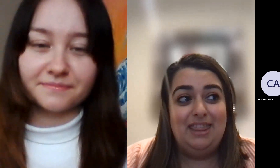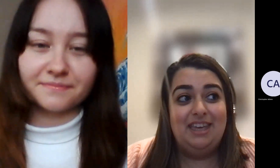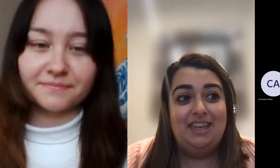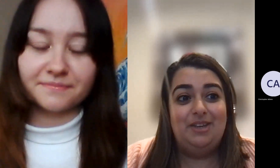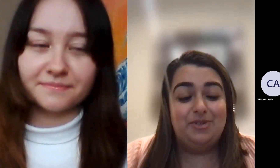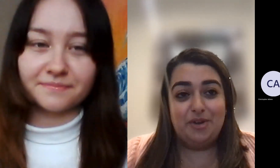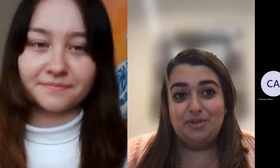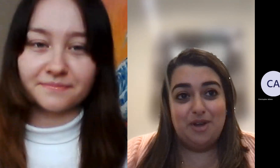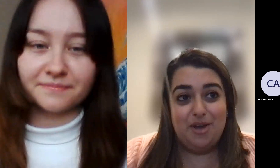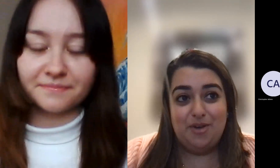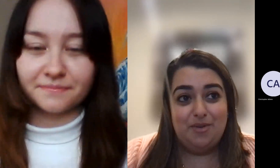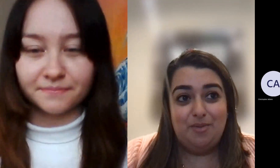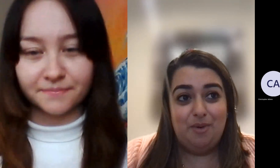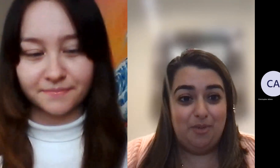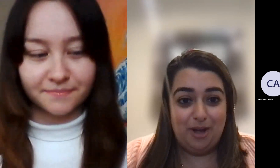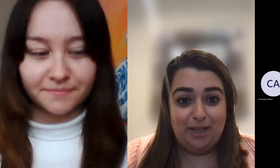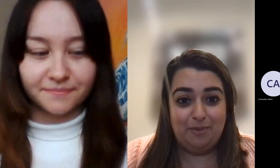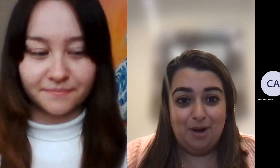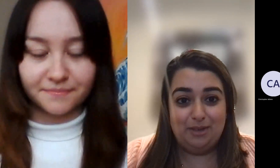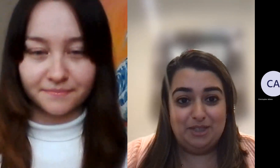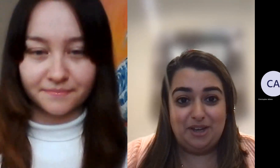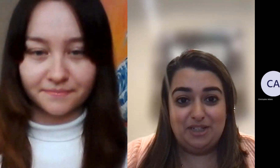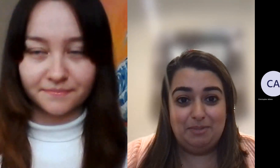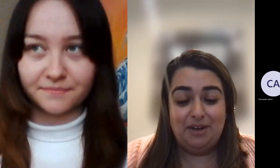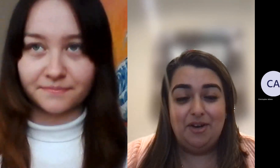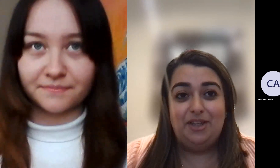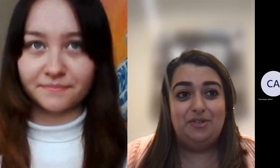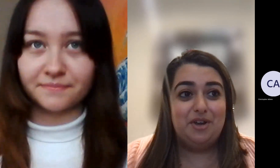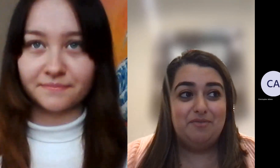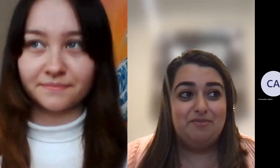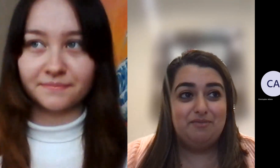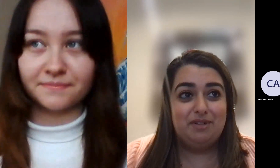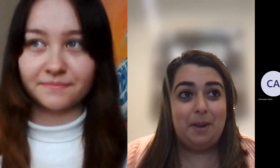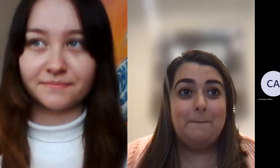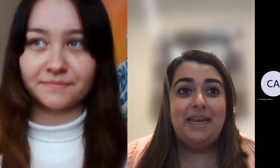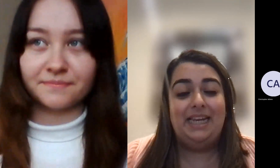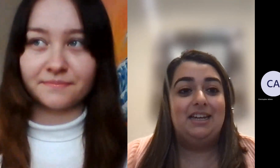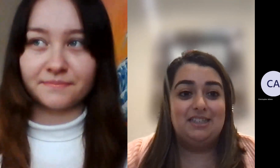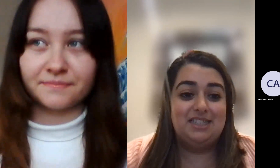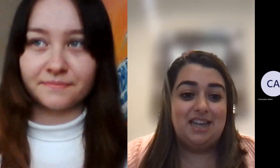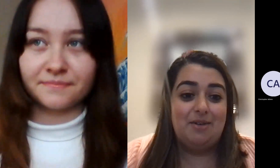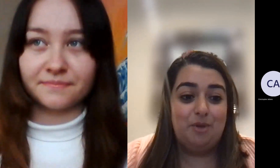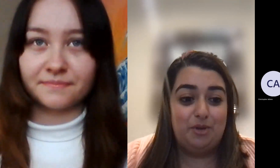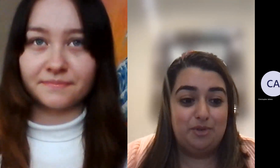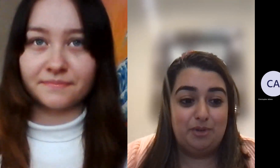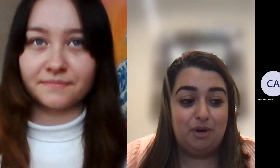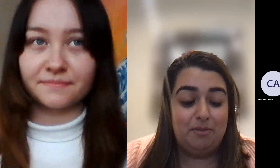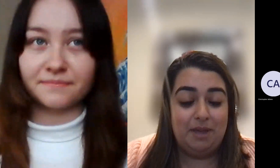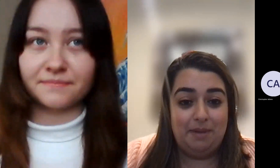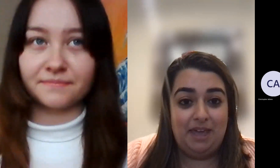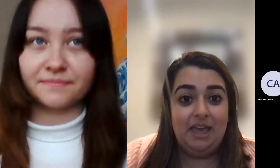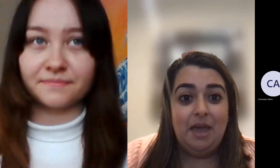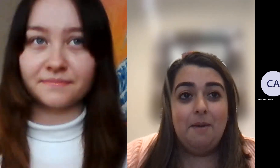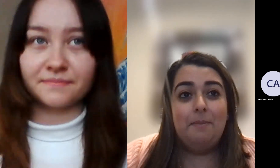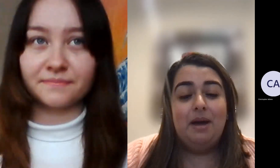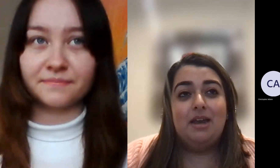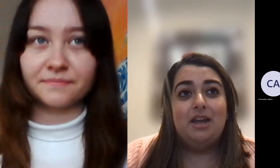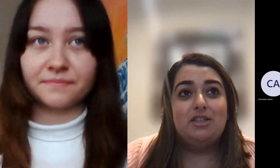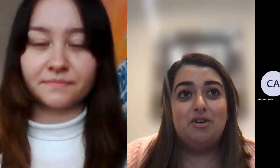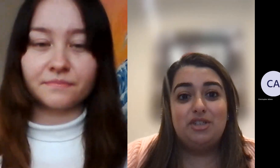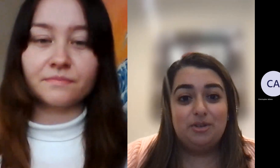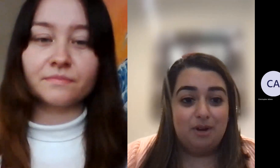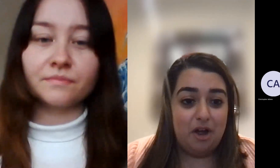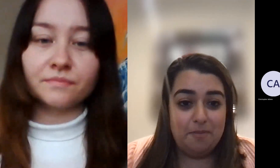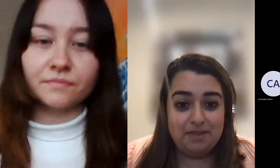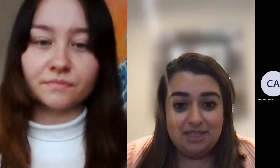career that you don't know what the working world is going to be like. You don't completely understand what your job role may be. But